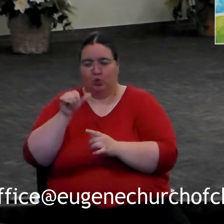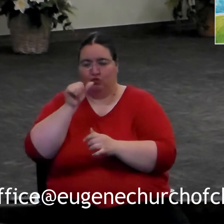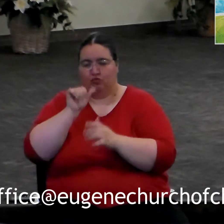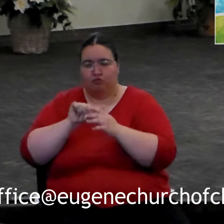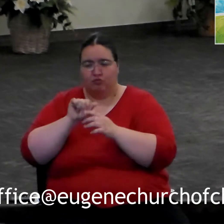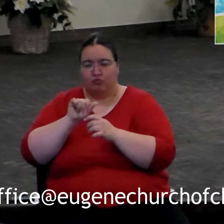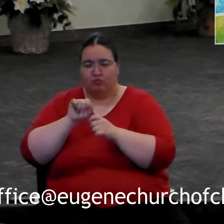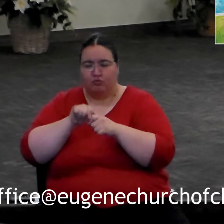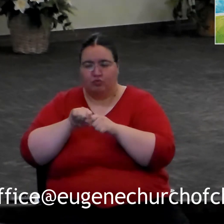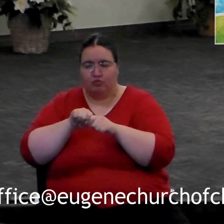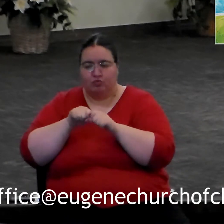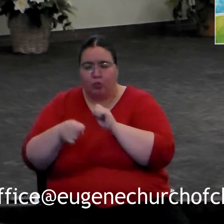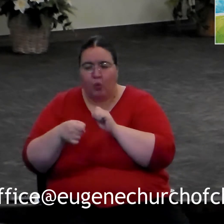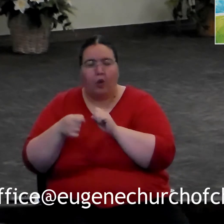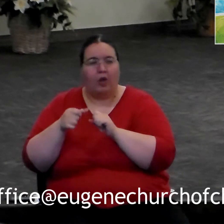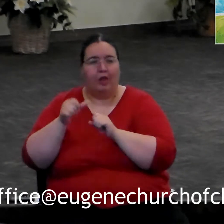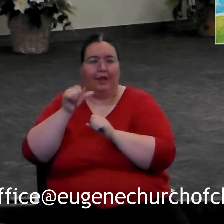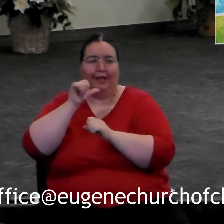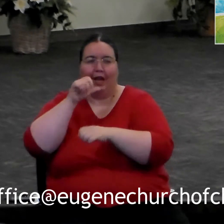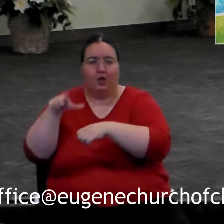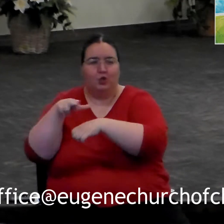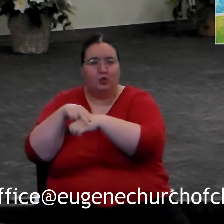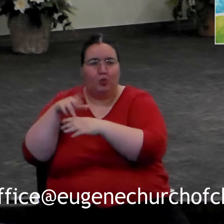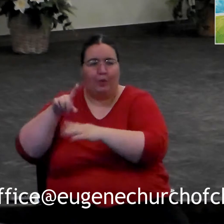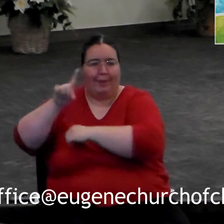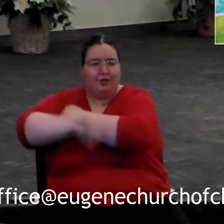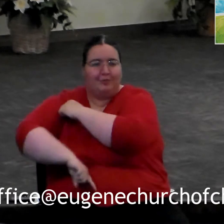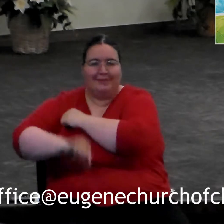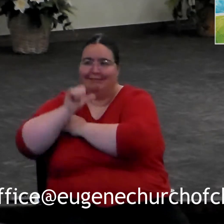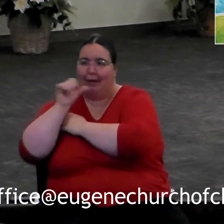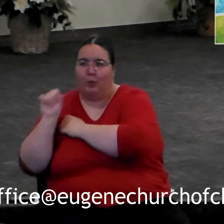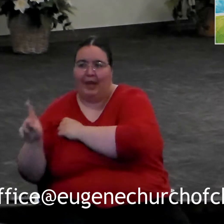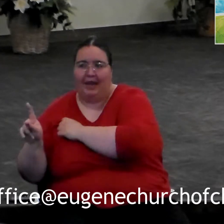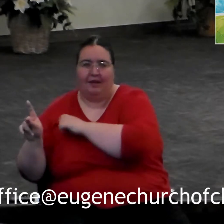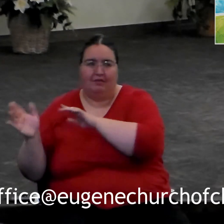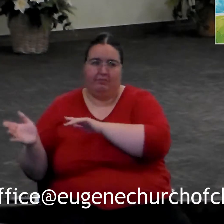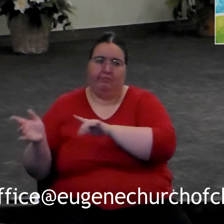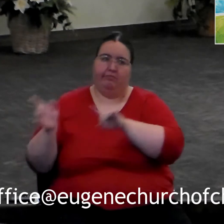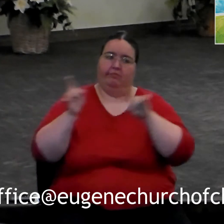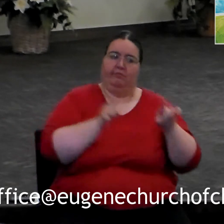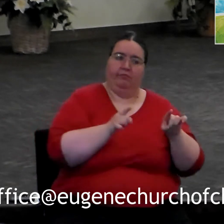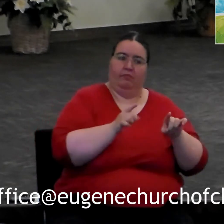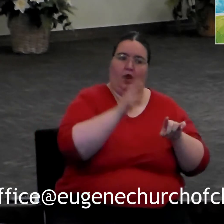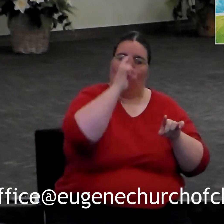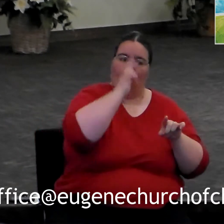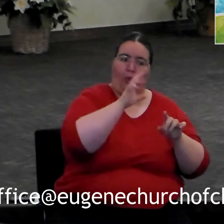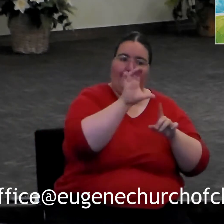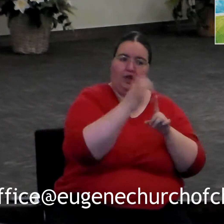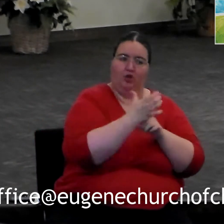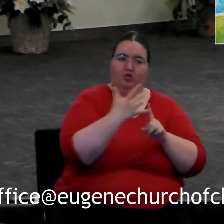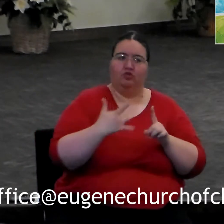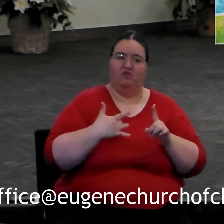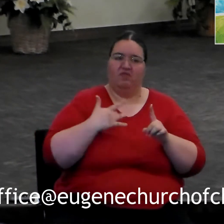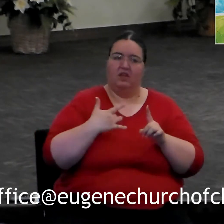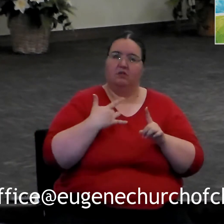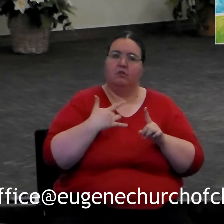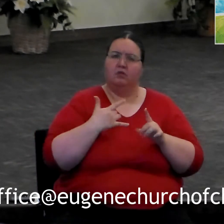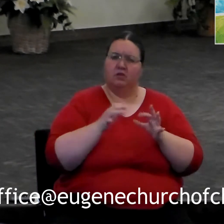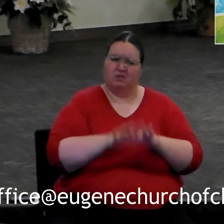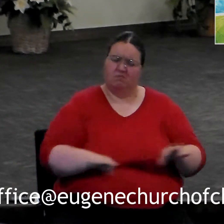not only would they hang people on these crosses, but they would give these men or women who were on their way to be executed sometimes a piece of